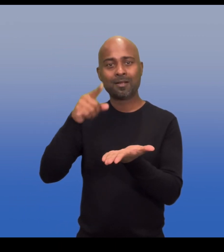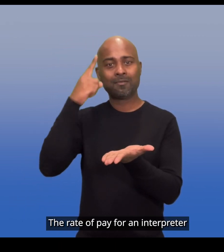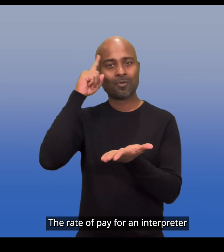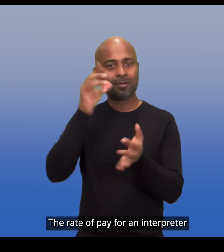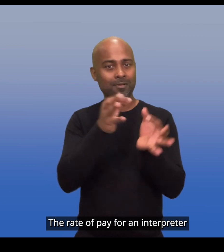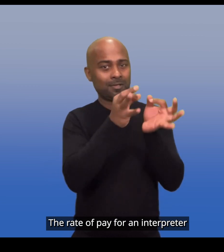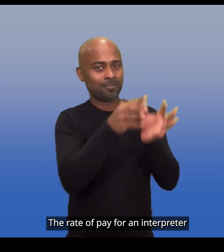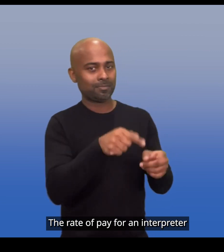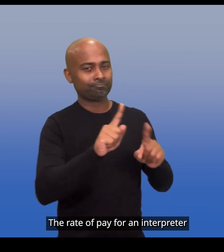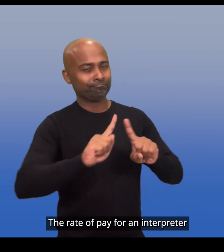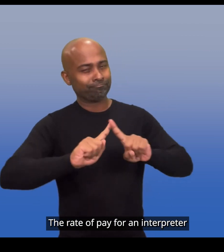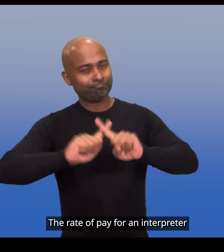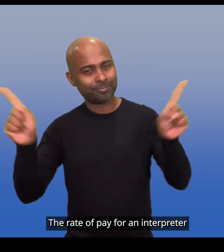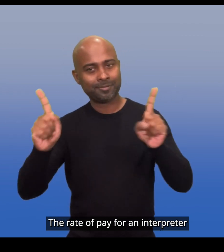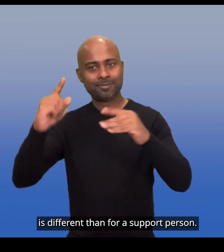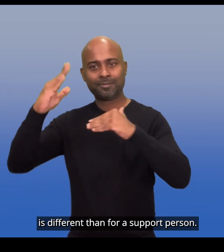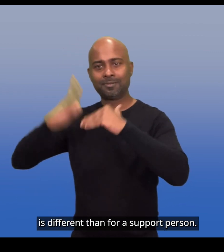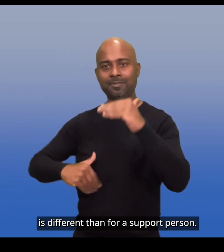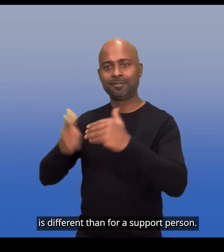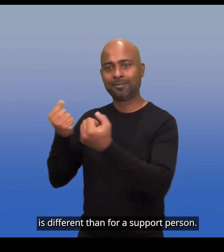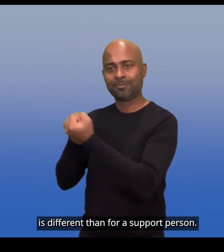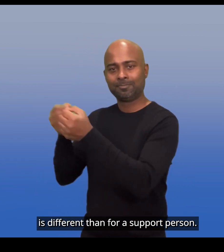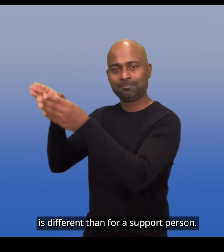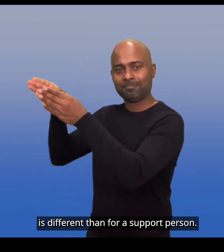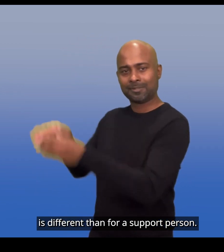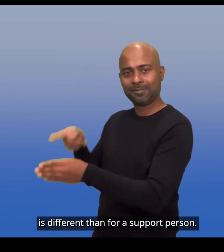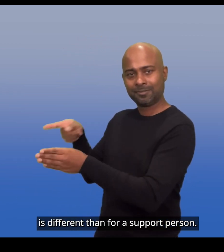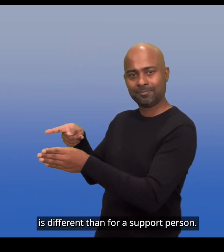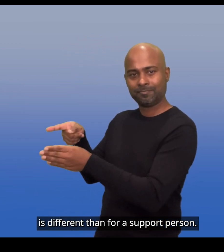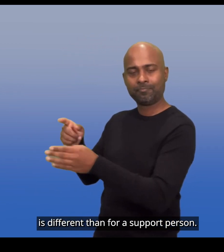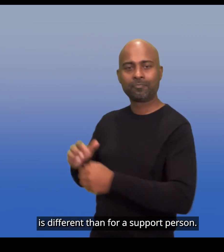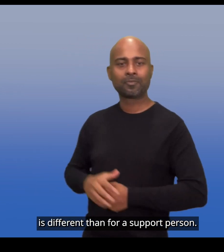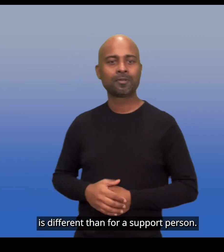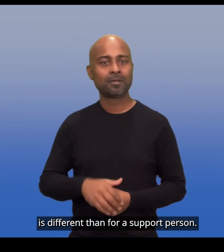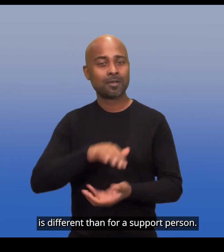The rate of pay for an interpreter is different than for a support person.